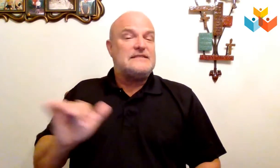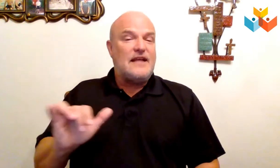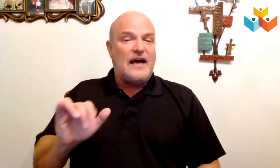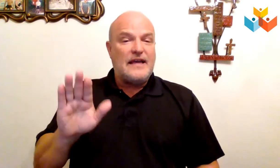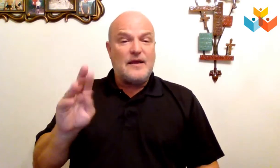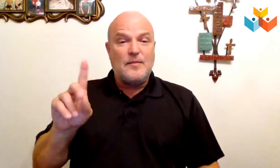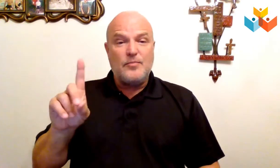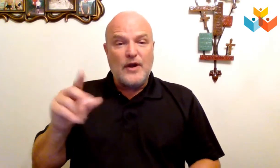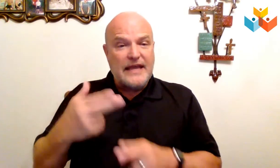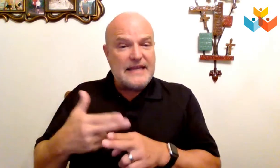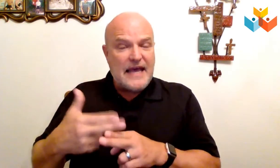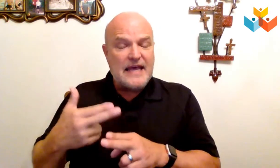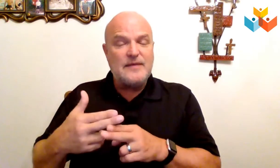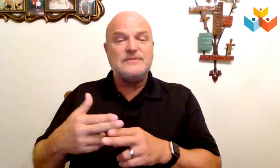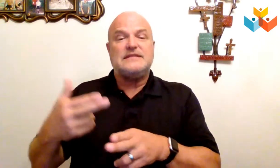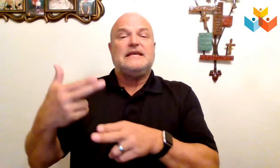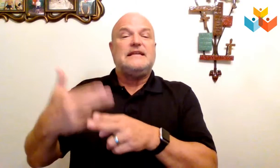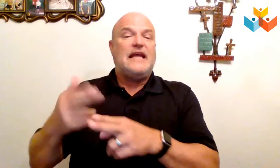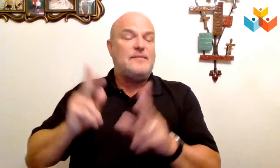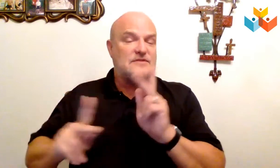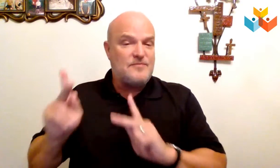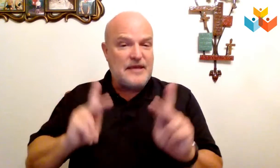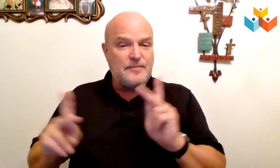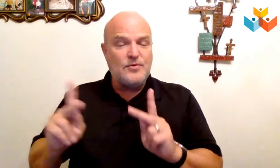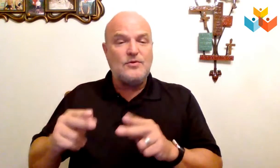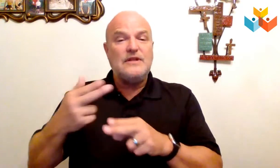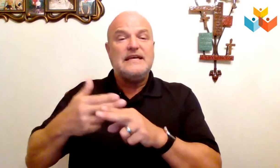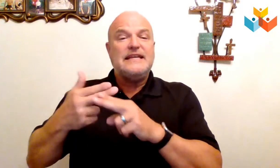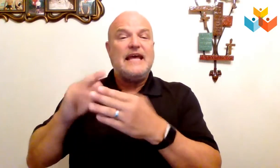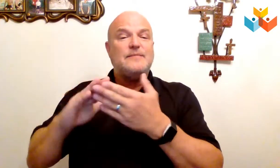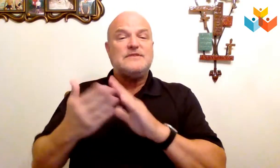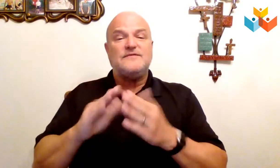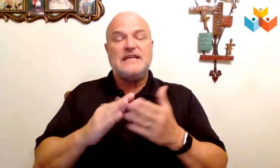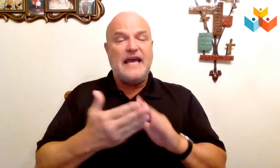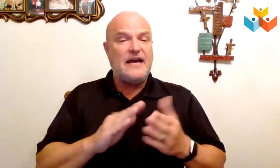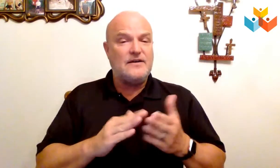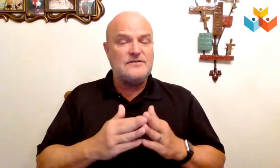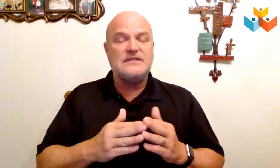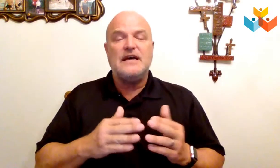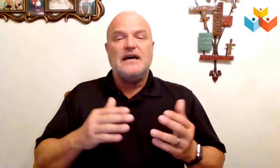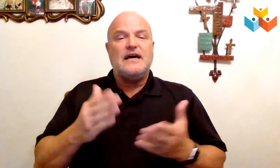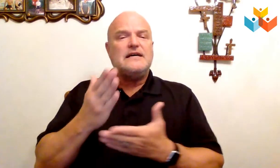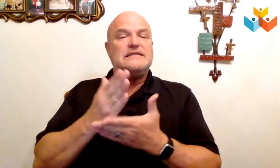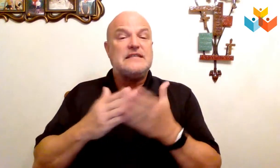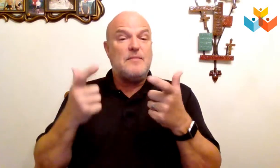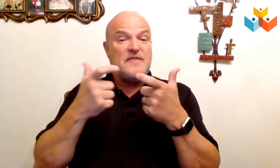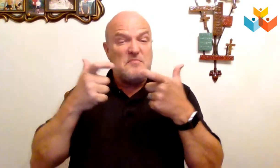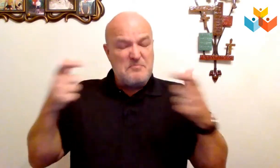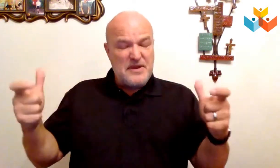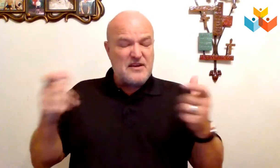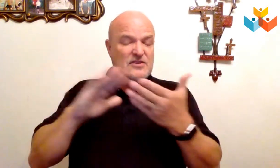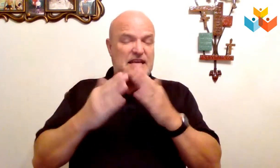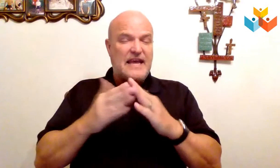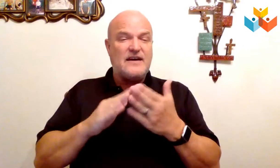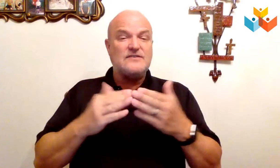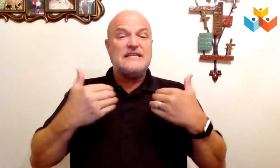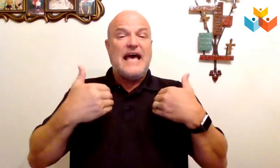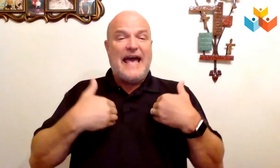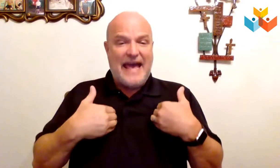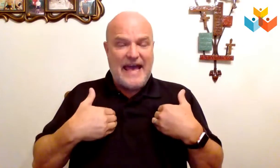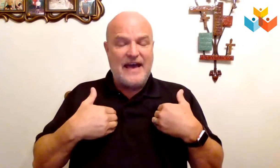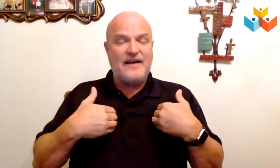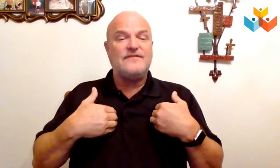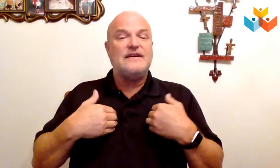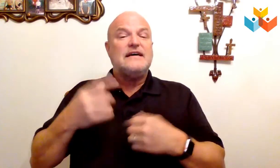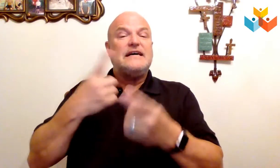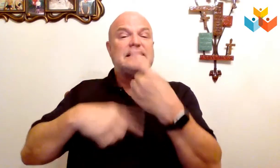And you finger spell things like brand names, names of people, names of towns. Some of the